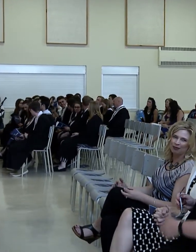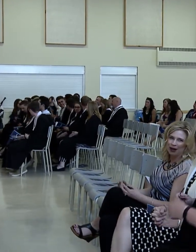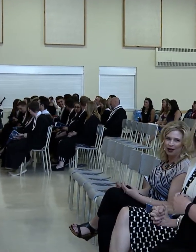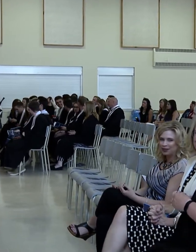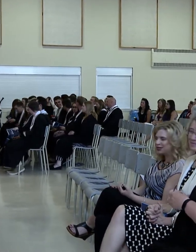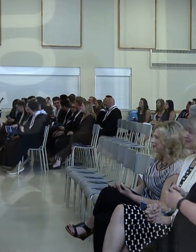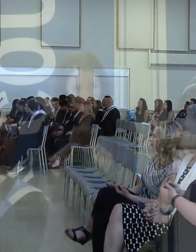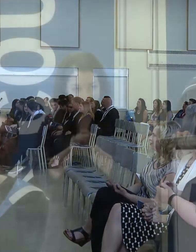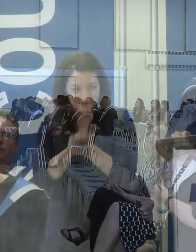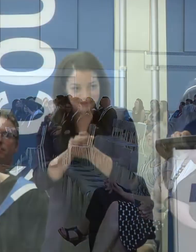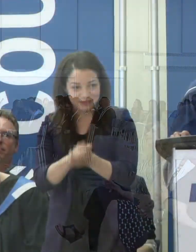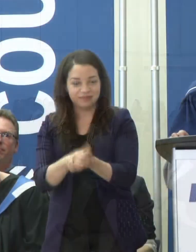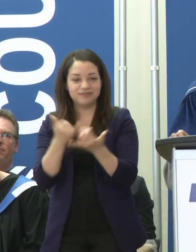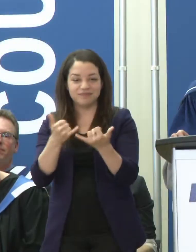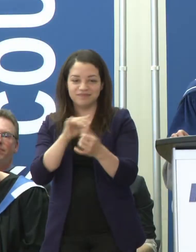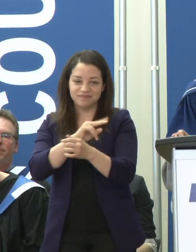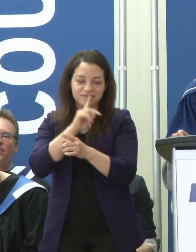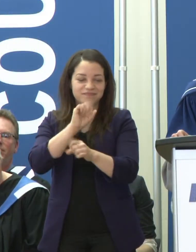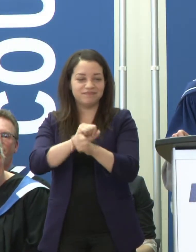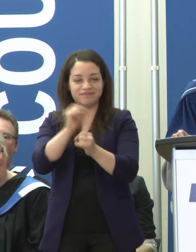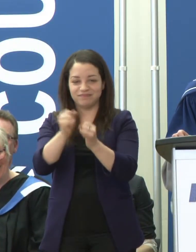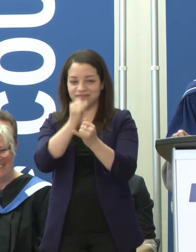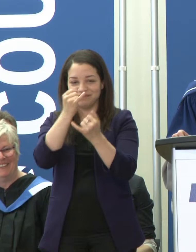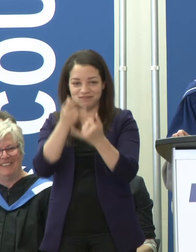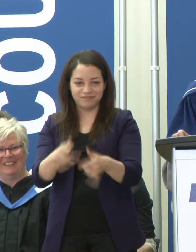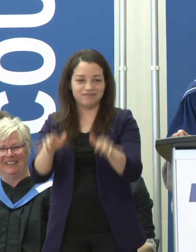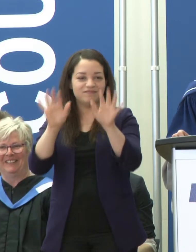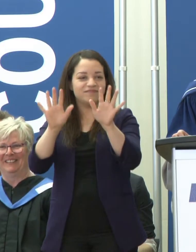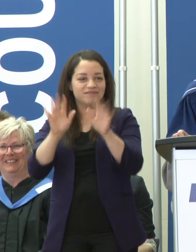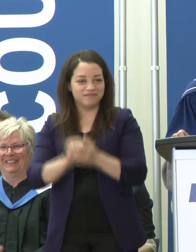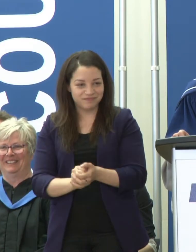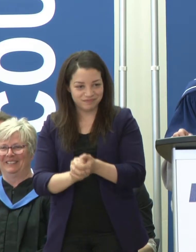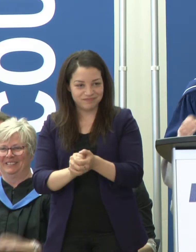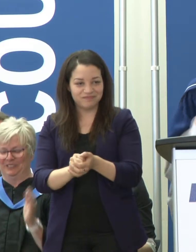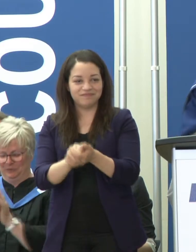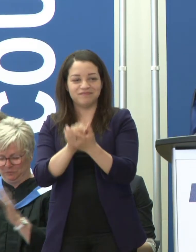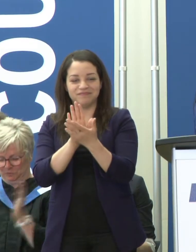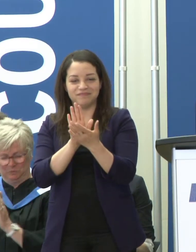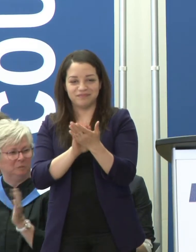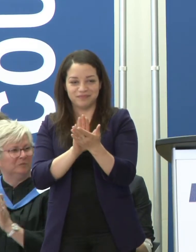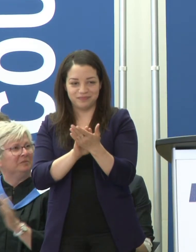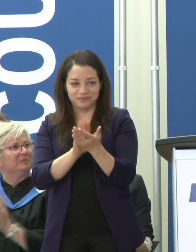Congratulations, and I can now say you've officially completed your programs. Well done.